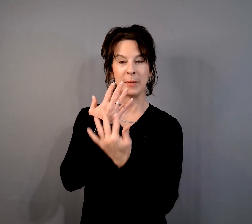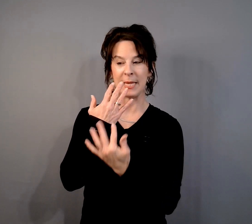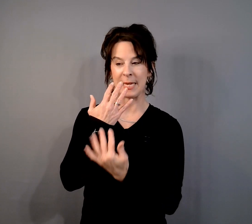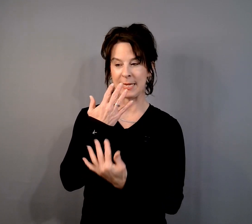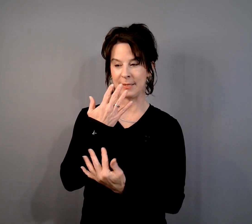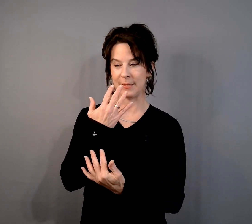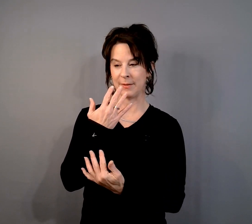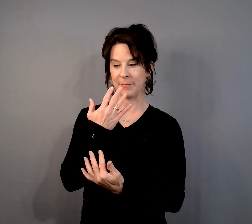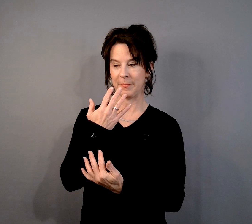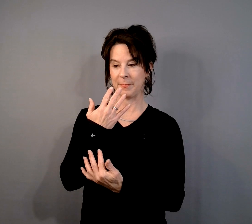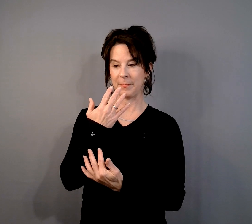bleeds.